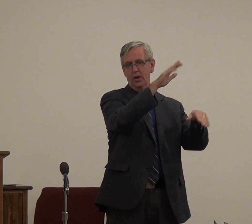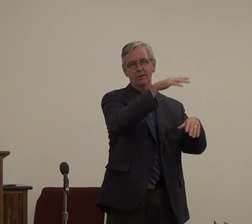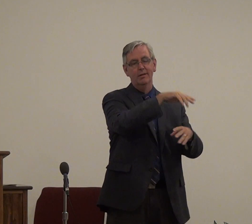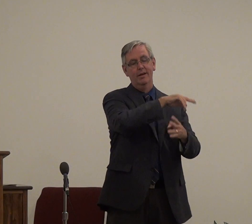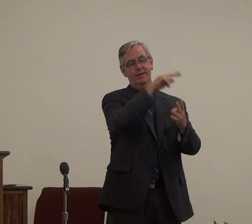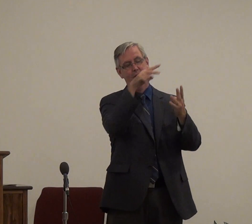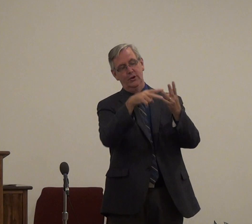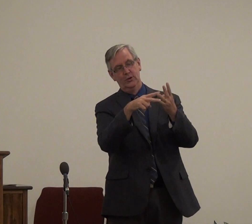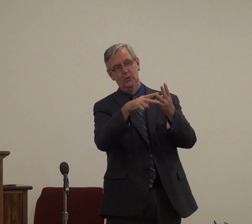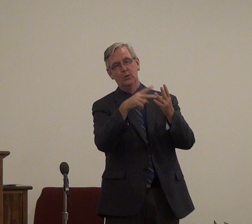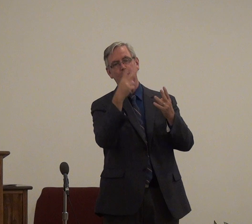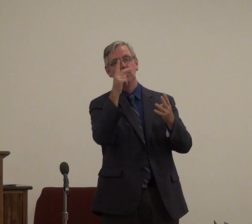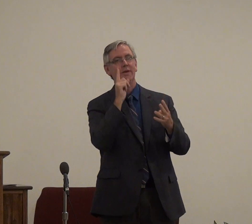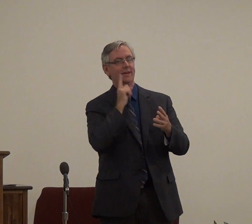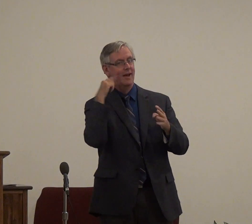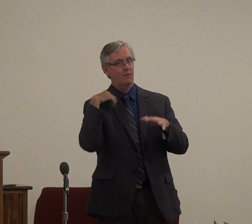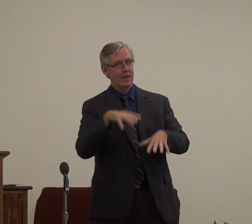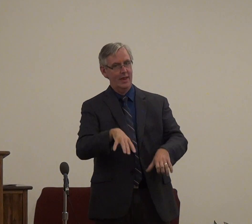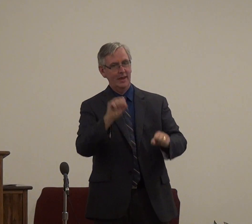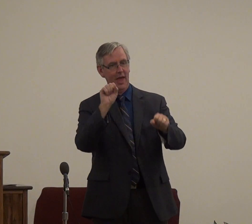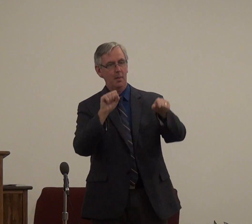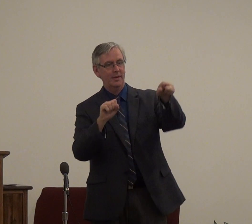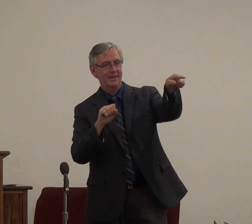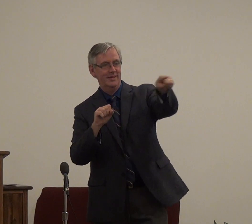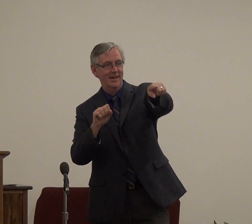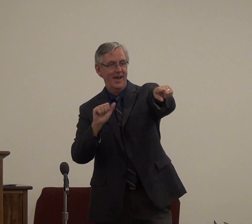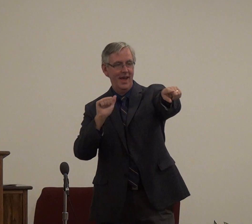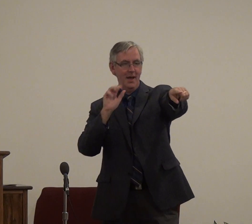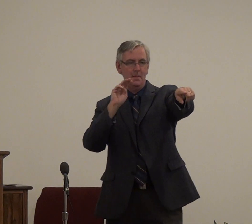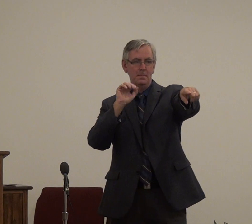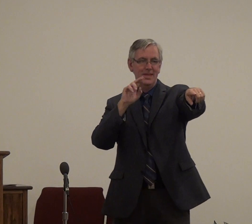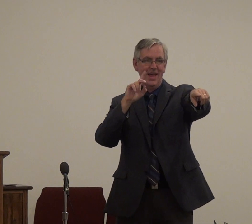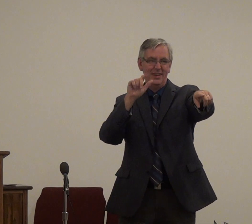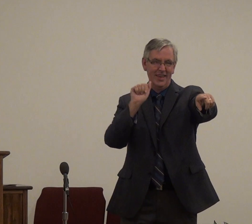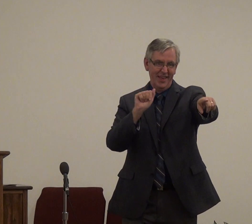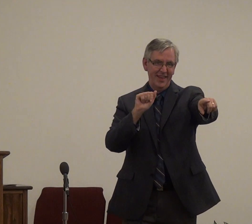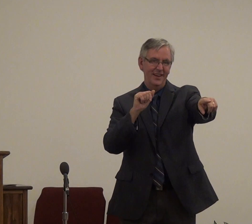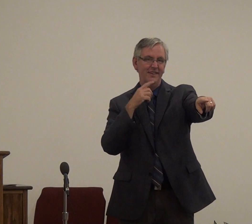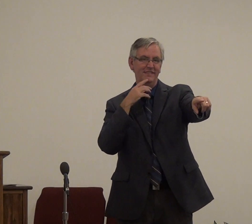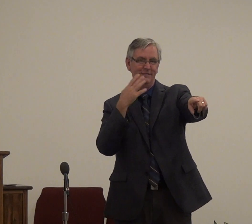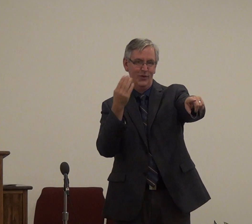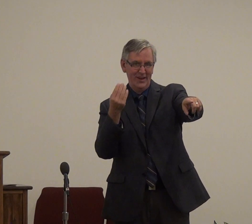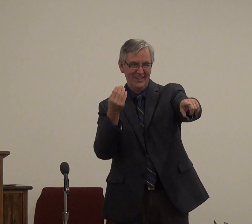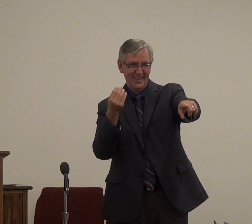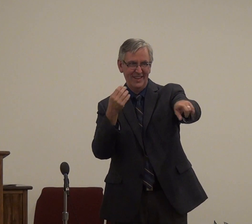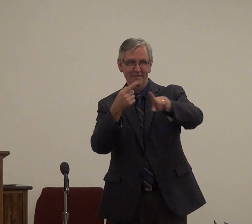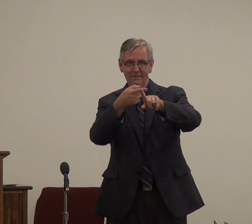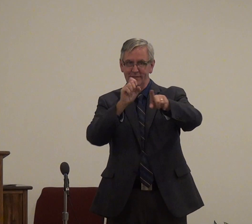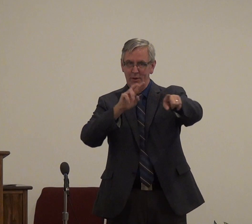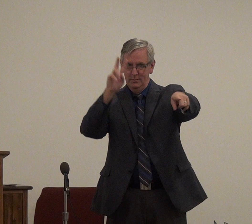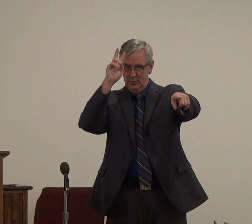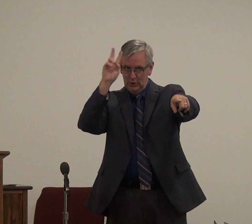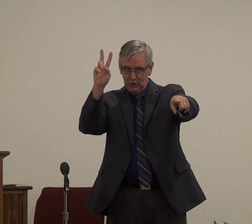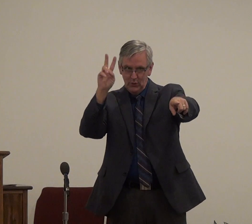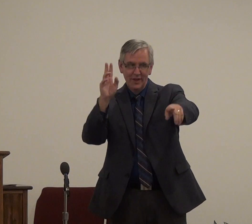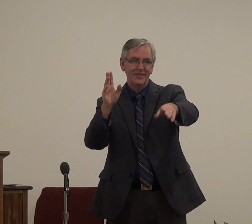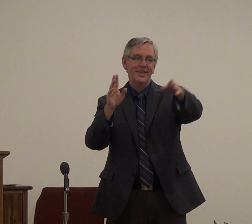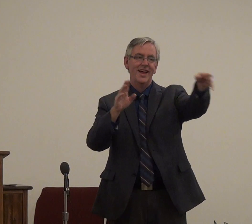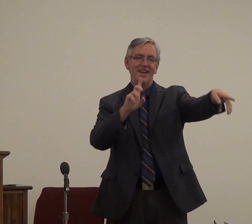children. They're grown and on their own. And then we have 2 deaf children that we adopted. This right here is Amanda. She's 14, and Amanda's from